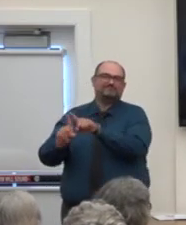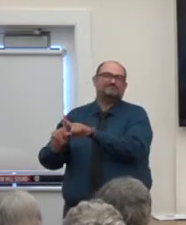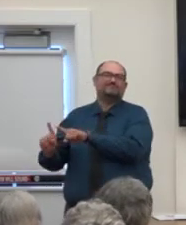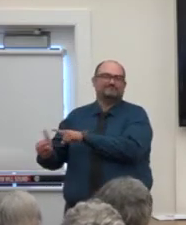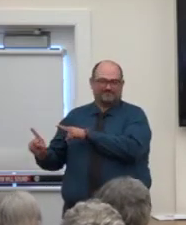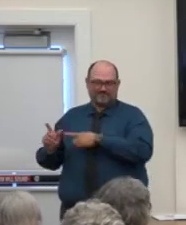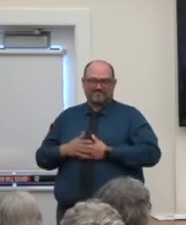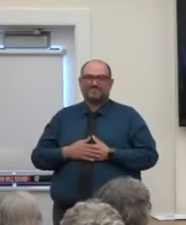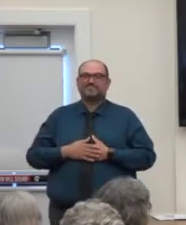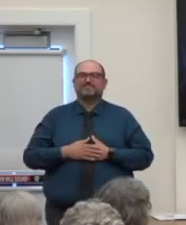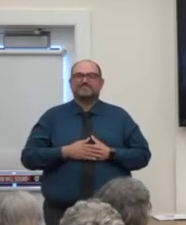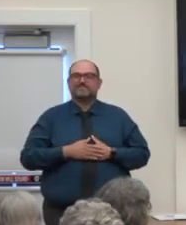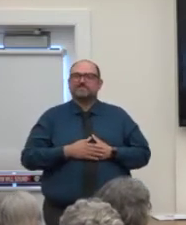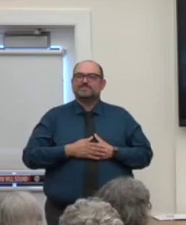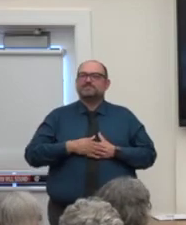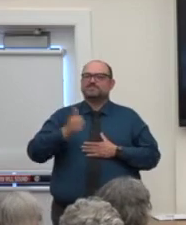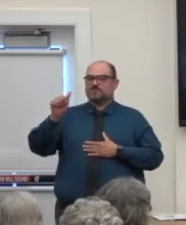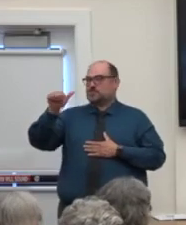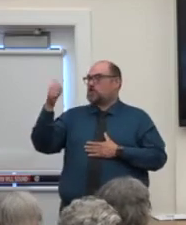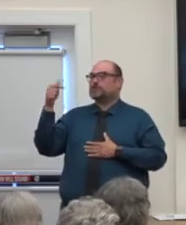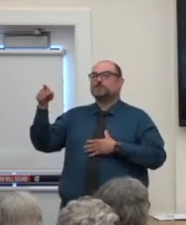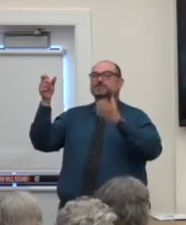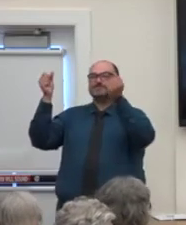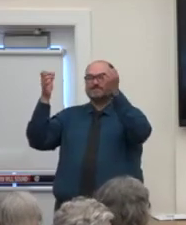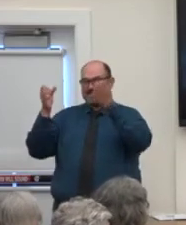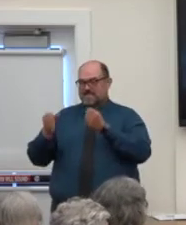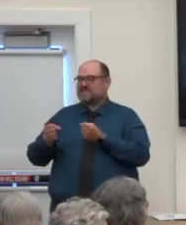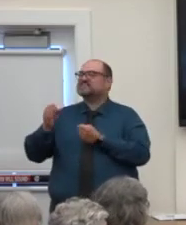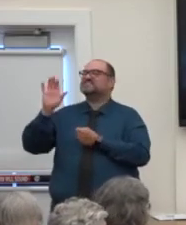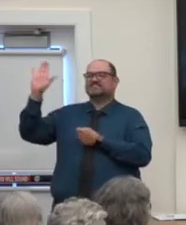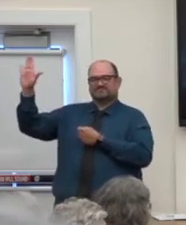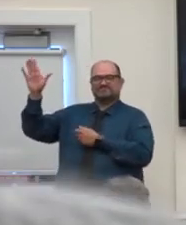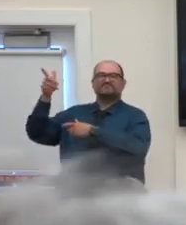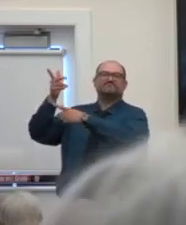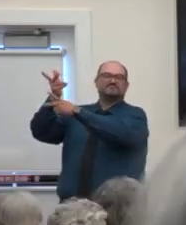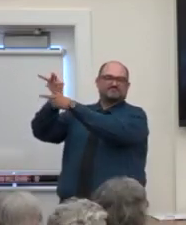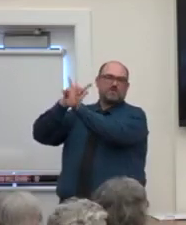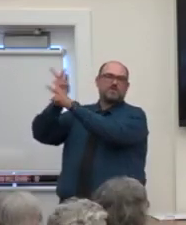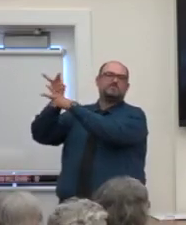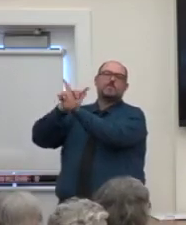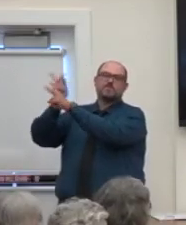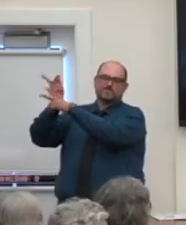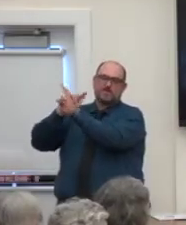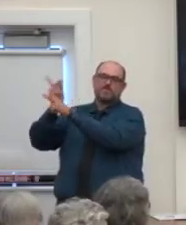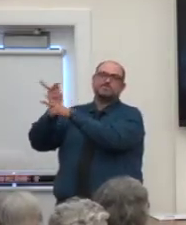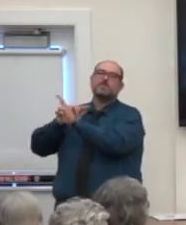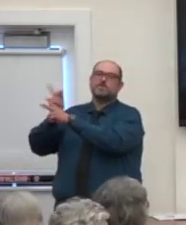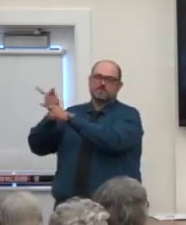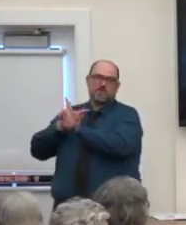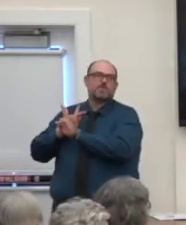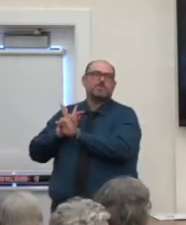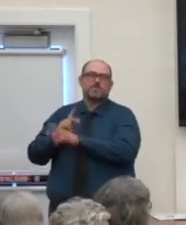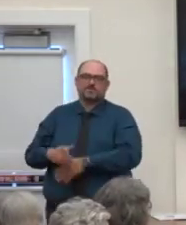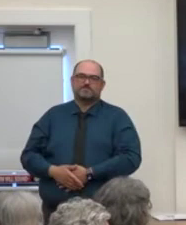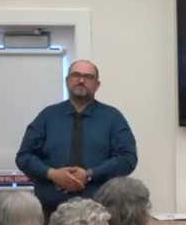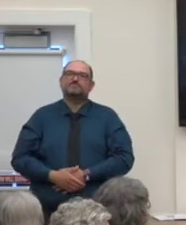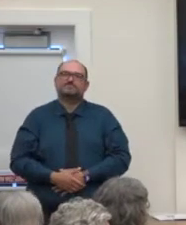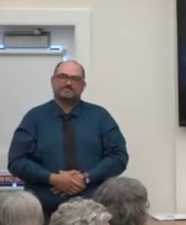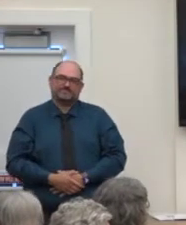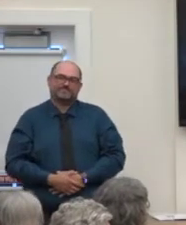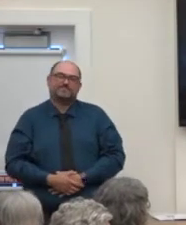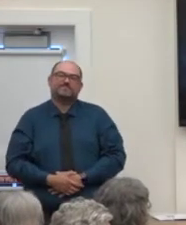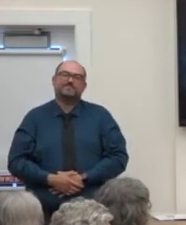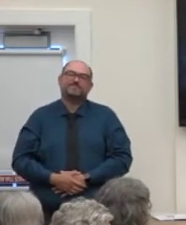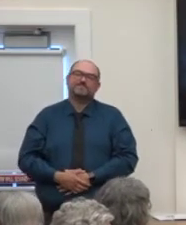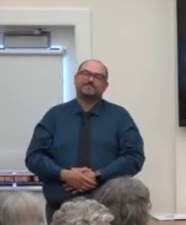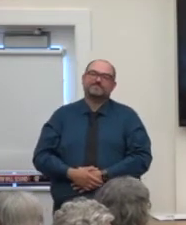came from the American School for the Deaf when people came back. So as you look at younger people or